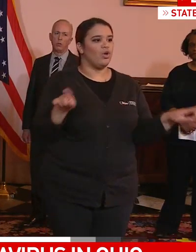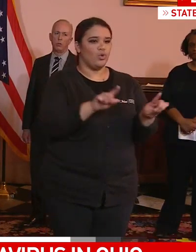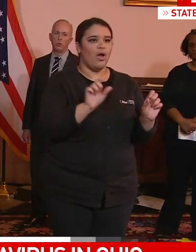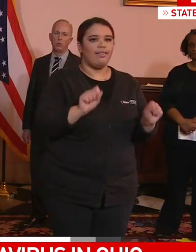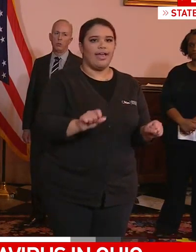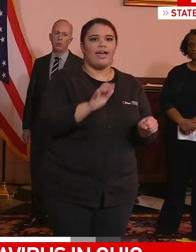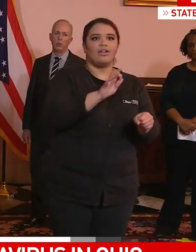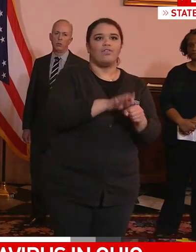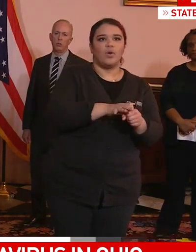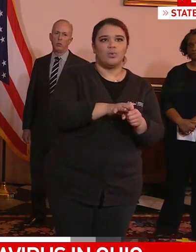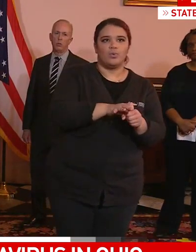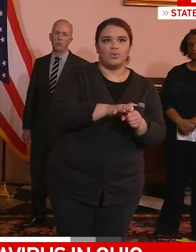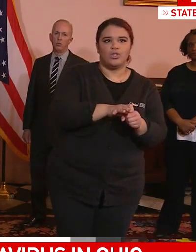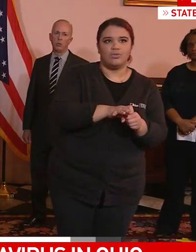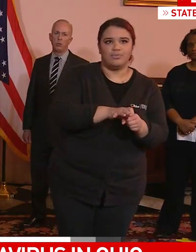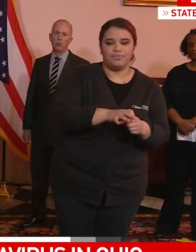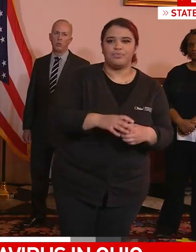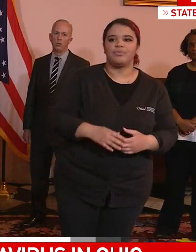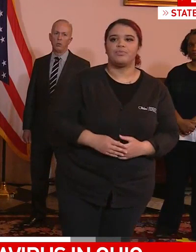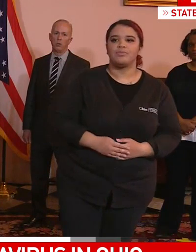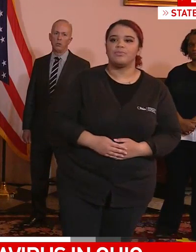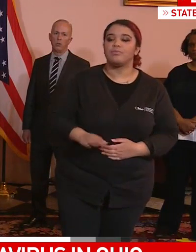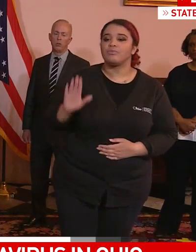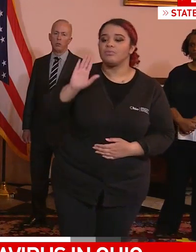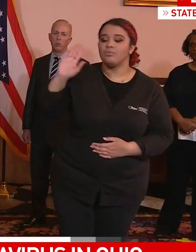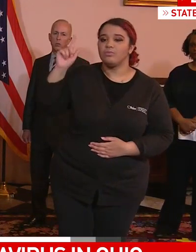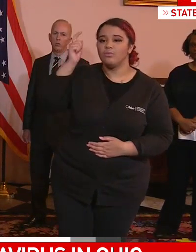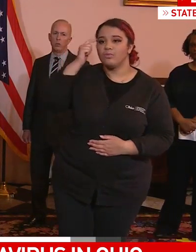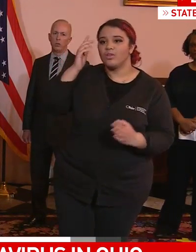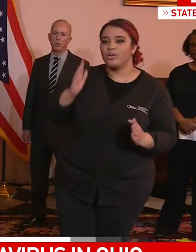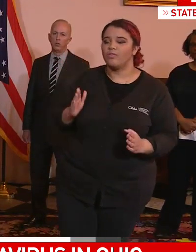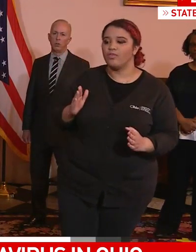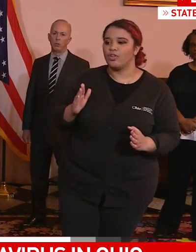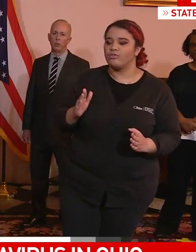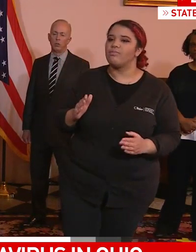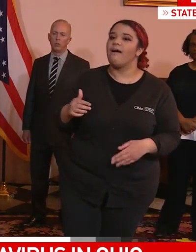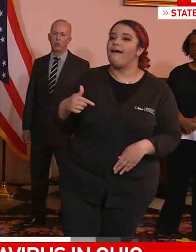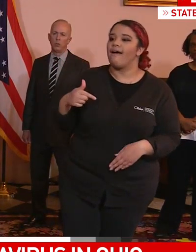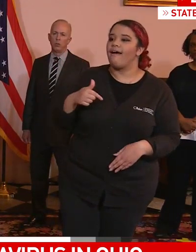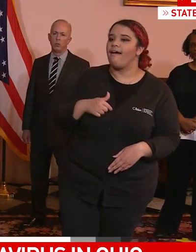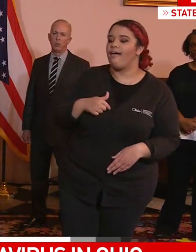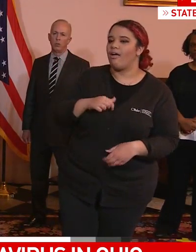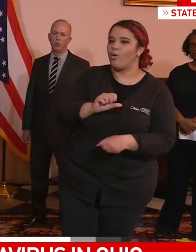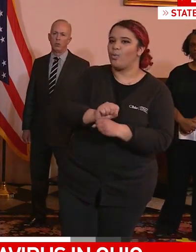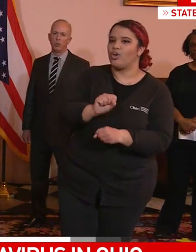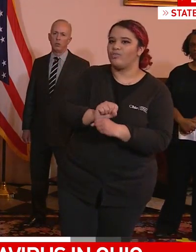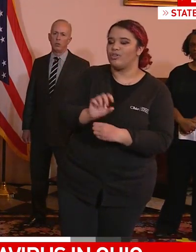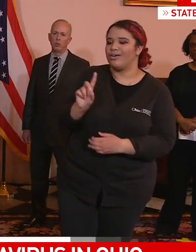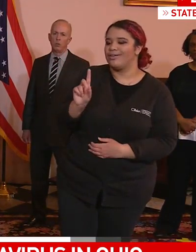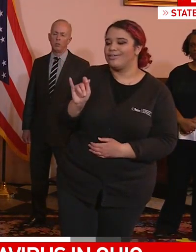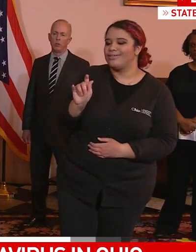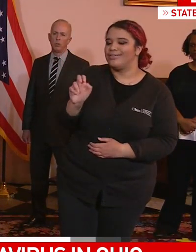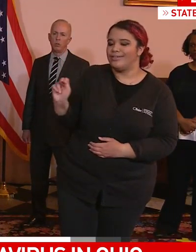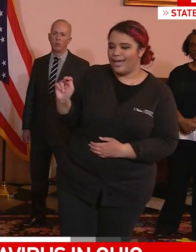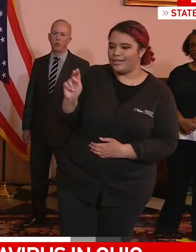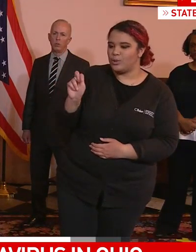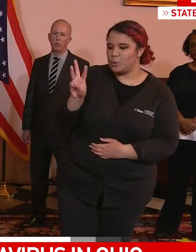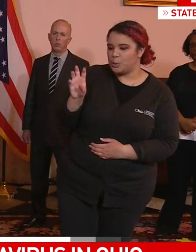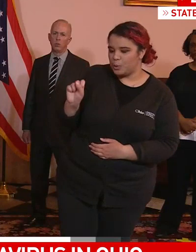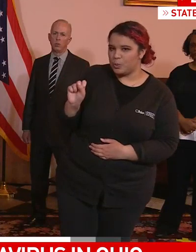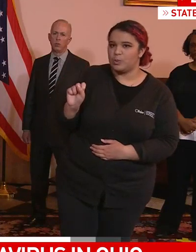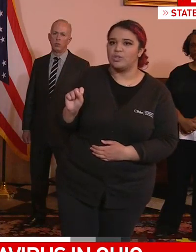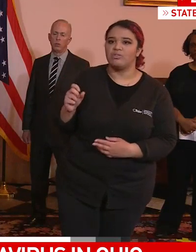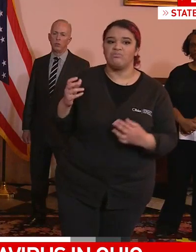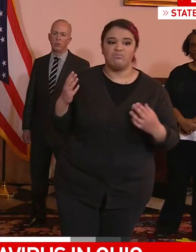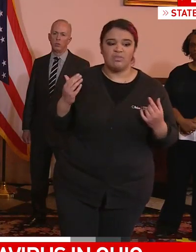Governor Jim Otte from WHIO TV here in Dayton, thanks. So far across the board, it appears that pretty much